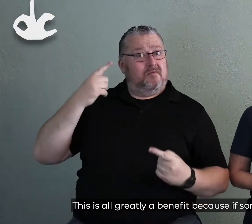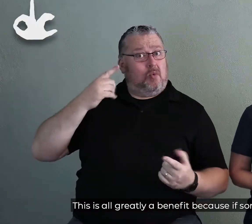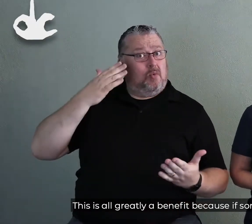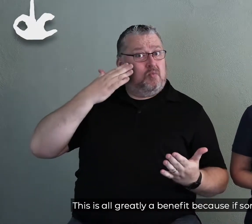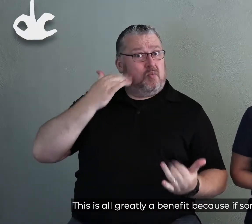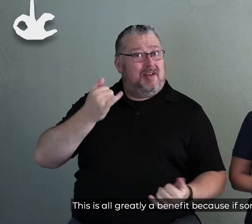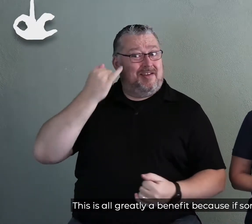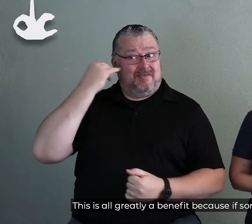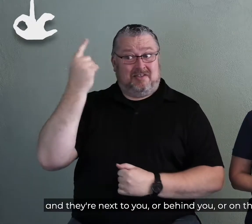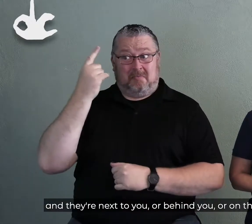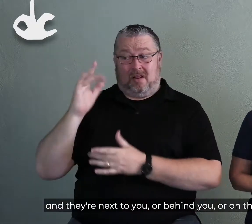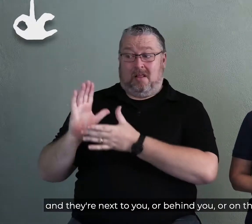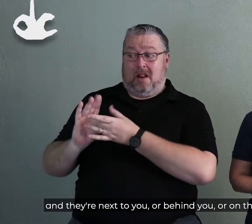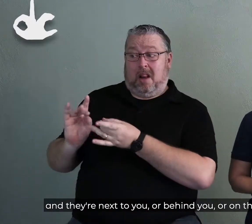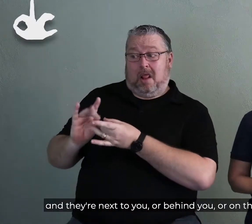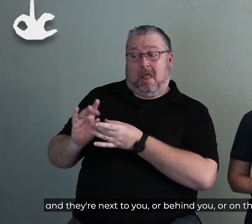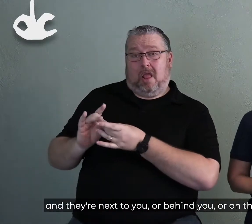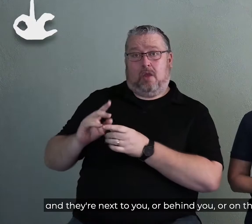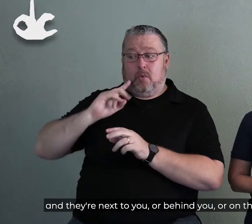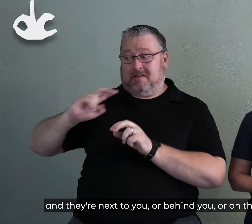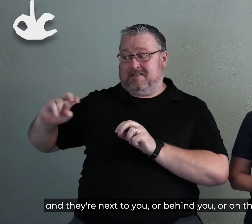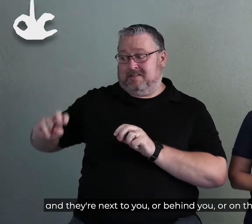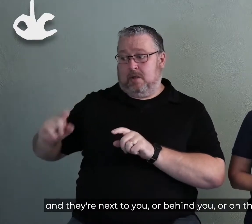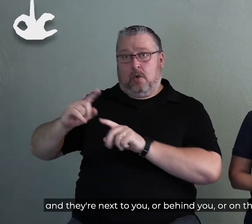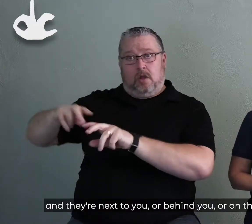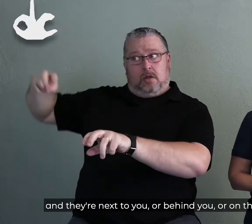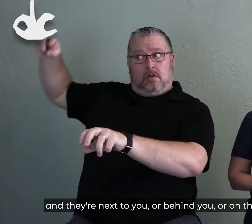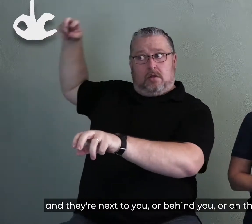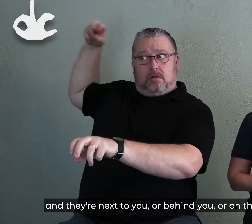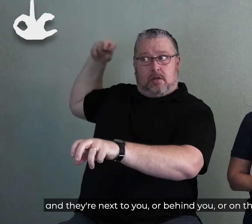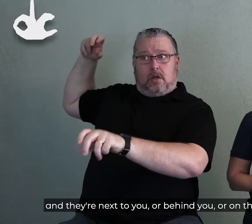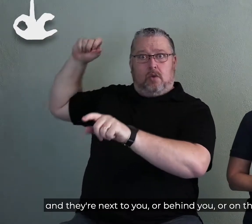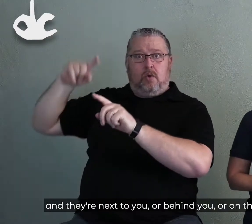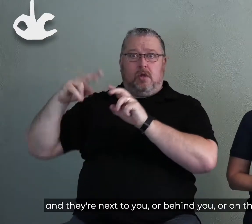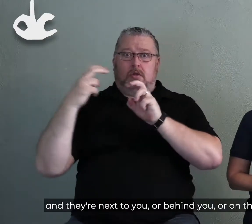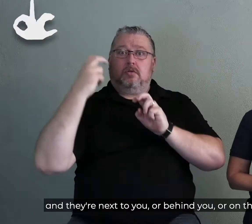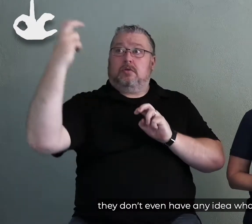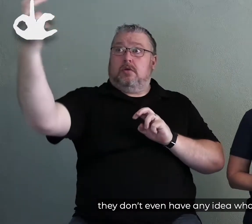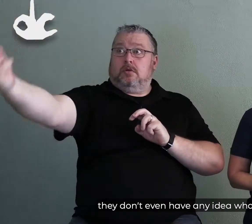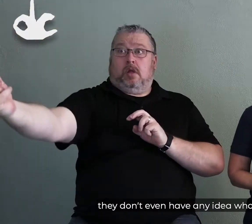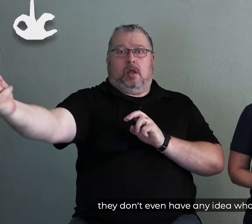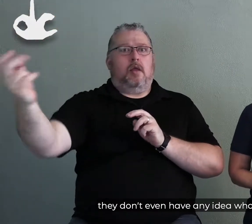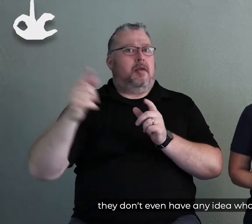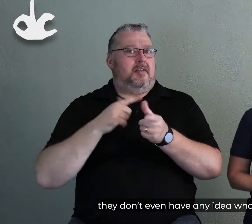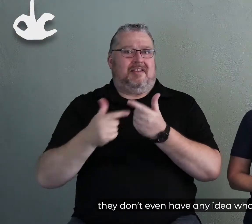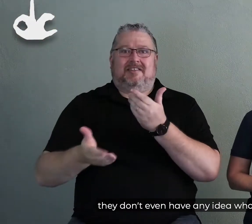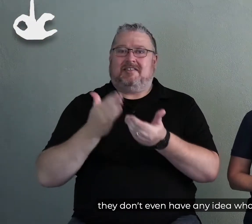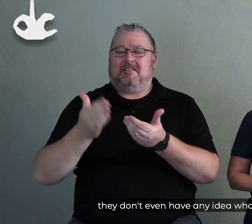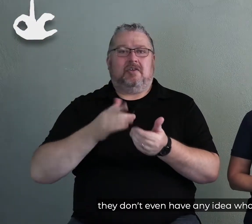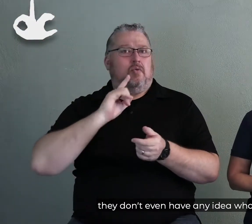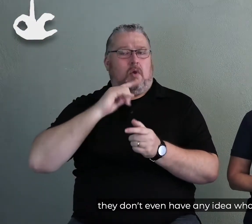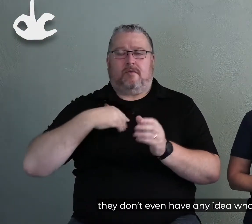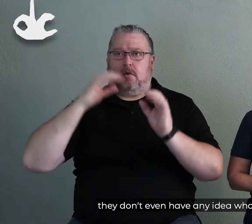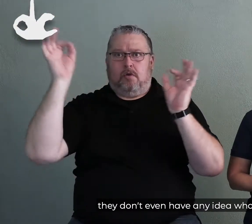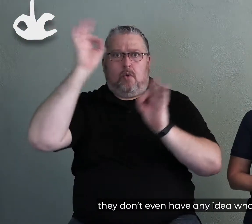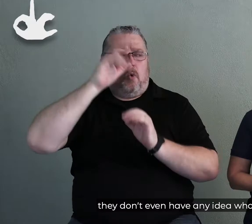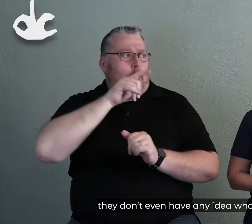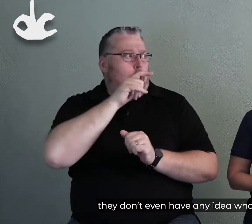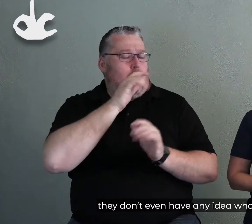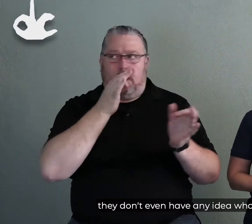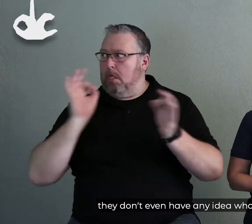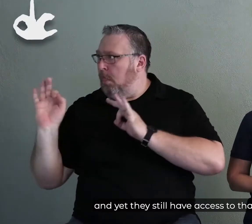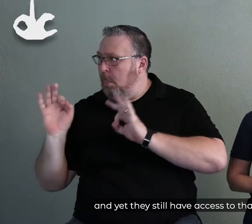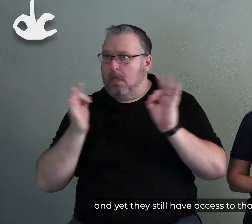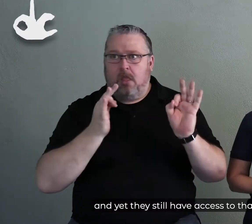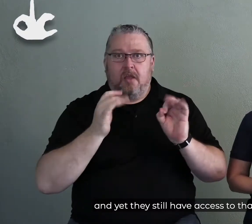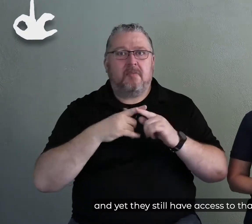because if somebody's speaking and they're next to you or behind you or on the other side of the room, they don't even have any idea who is